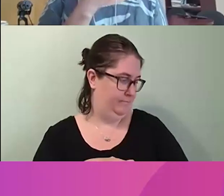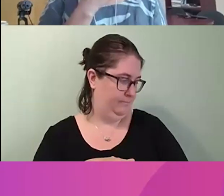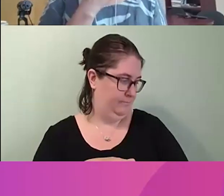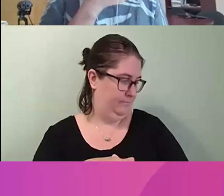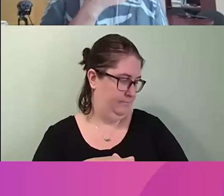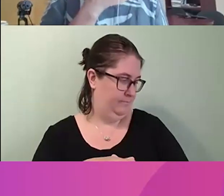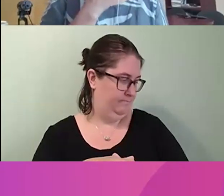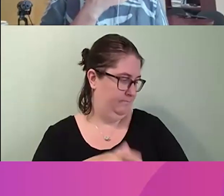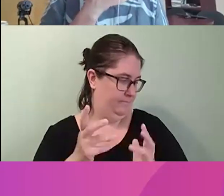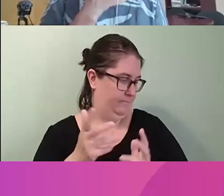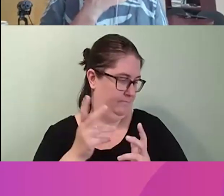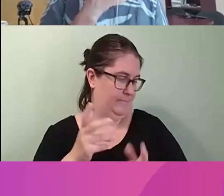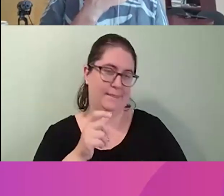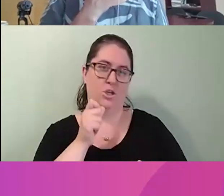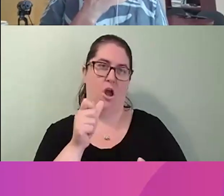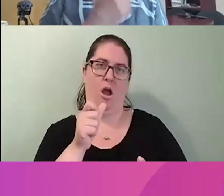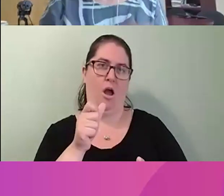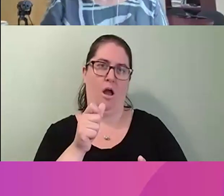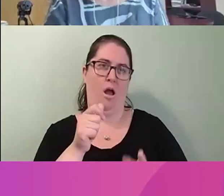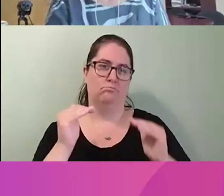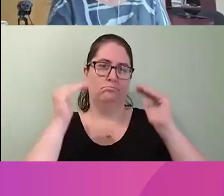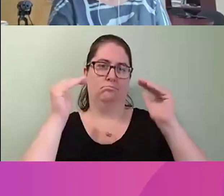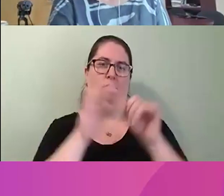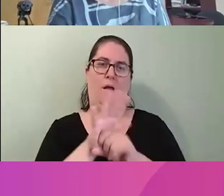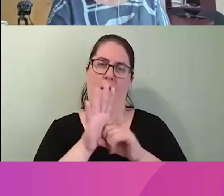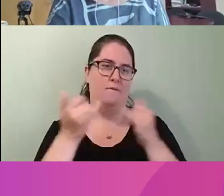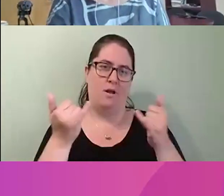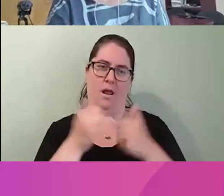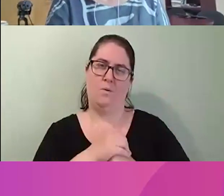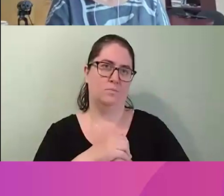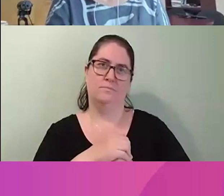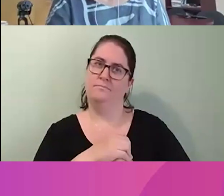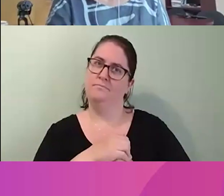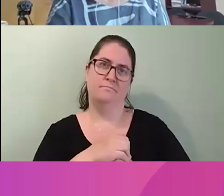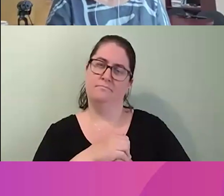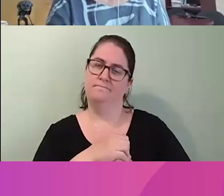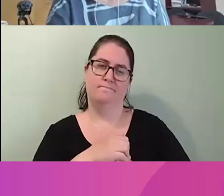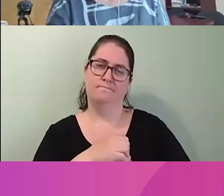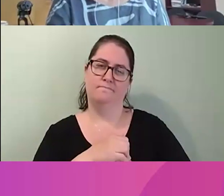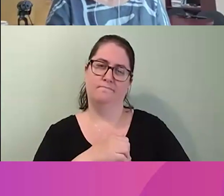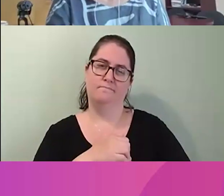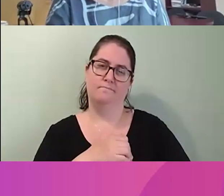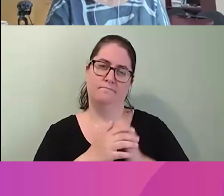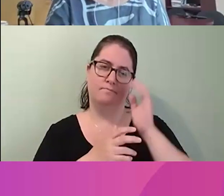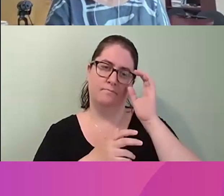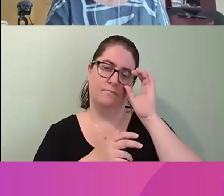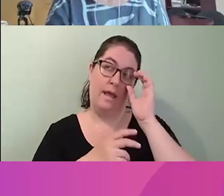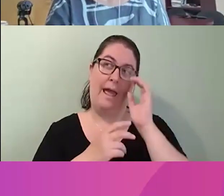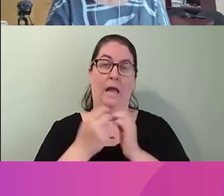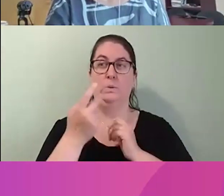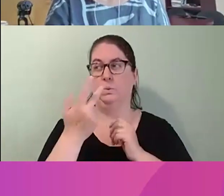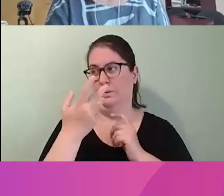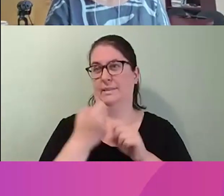it's not where it needs to be at this point. And I think there's, over the last several